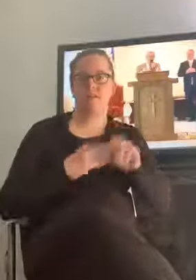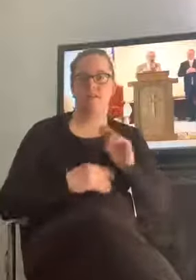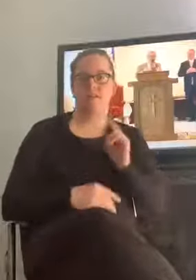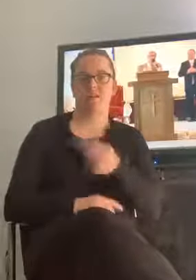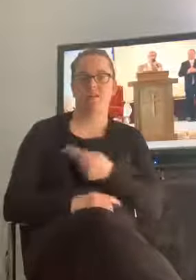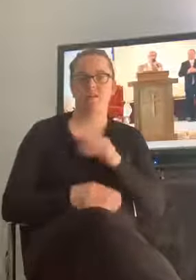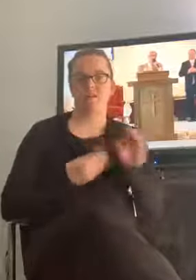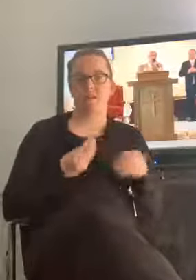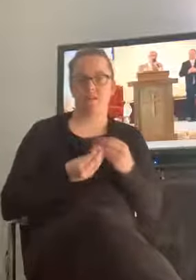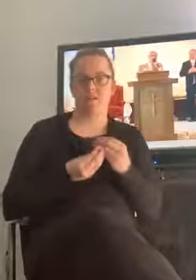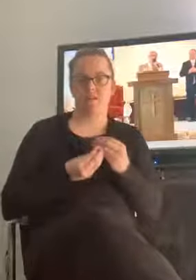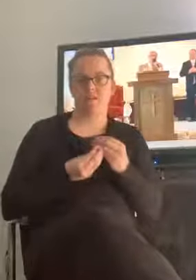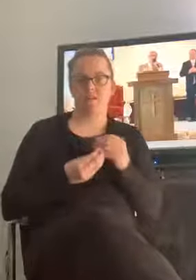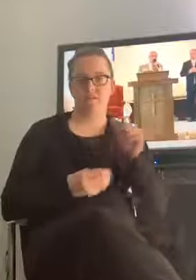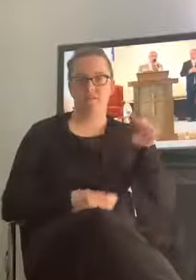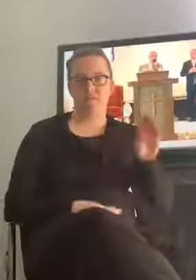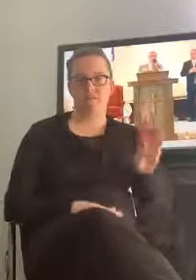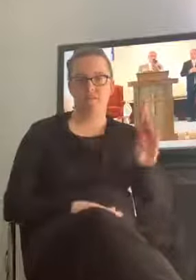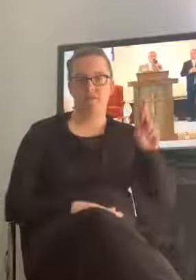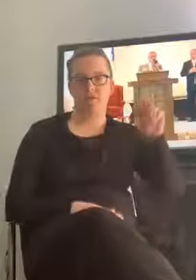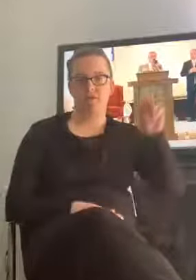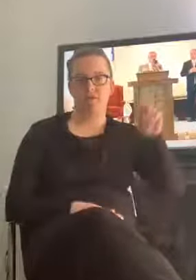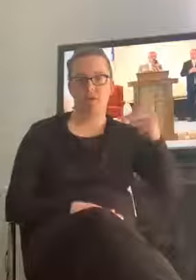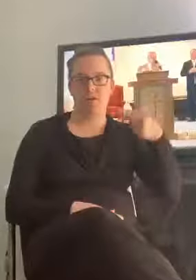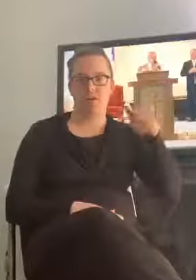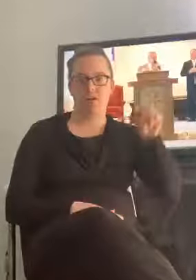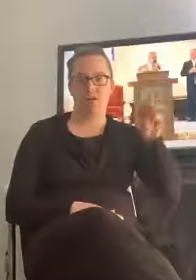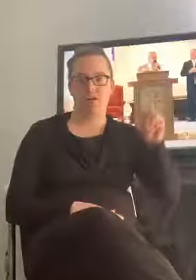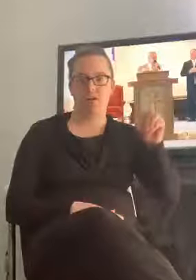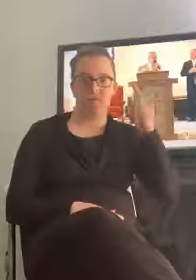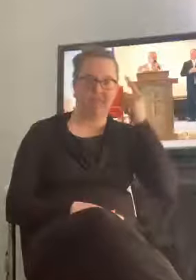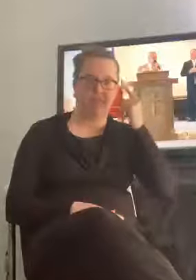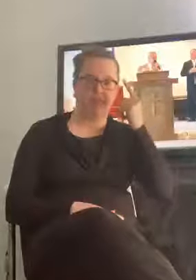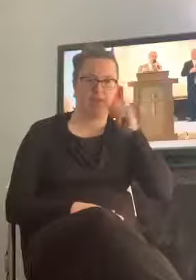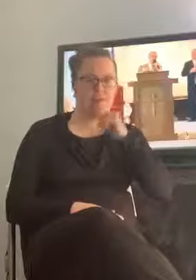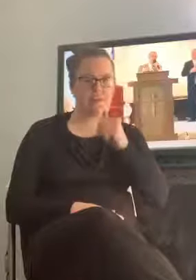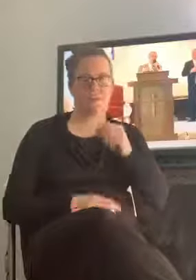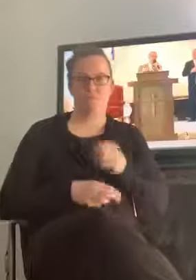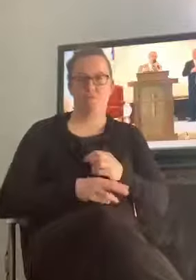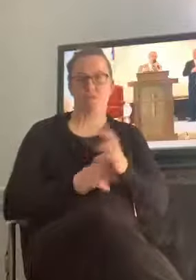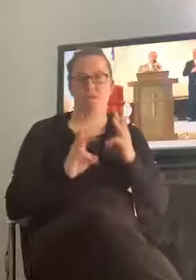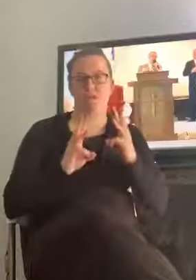When Abraham thought, this ain't the way it's supposed to be.